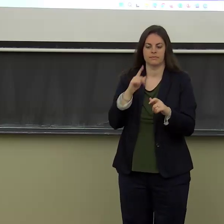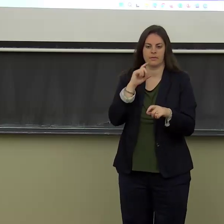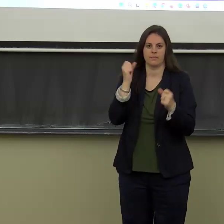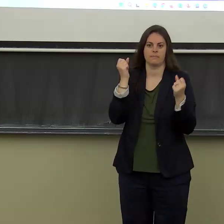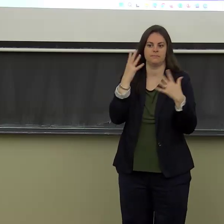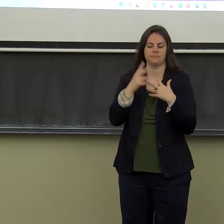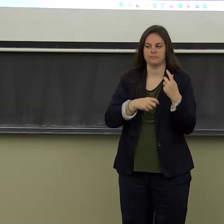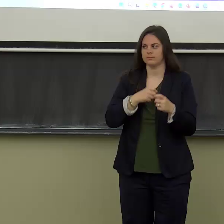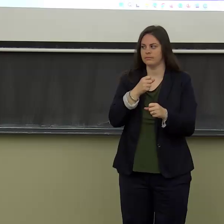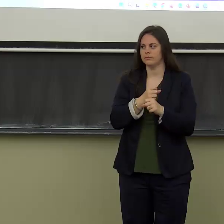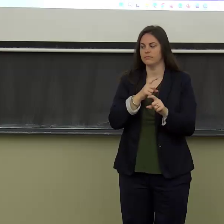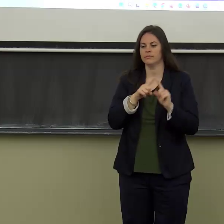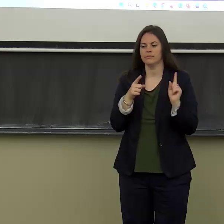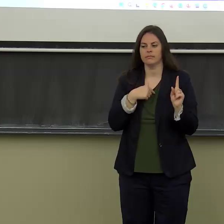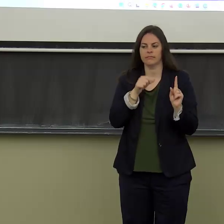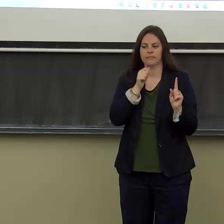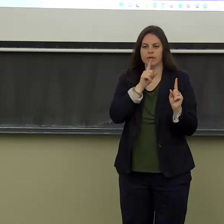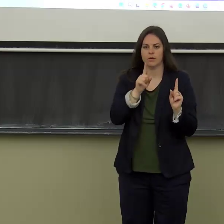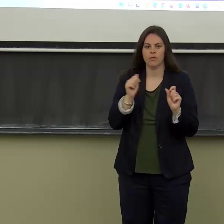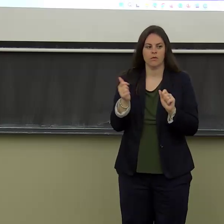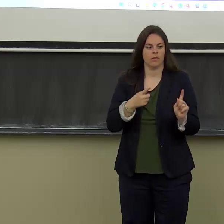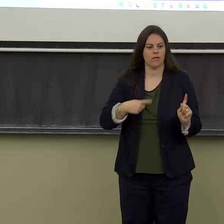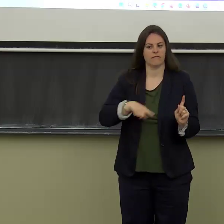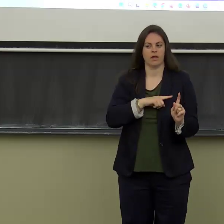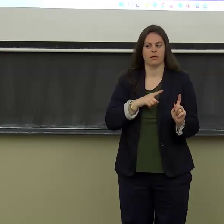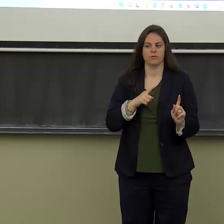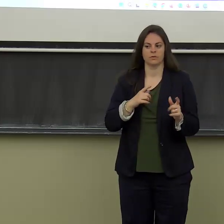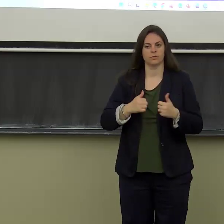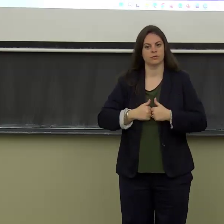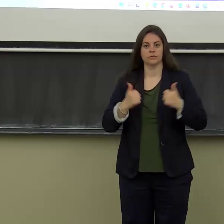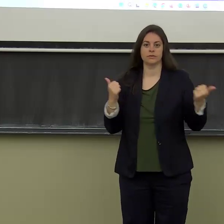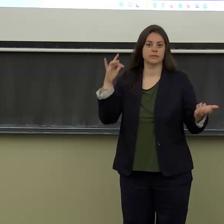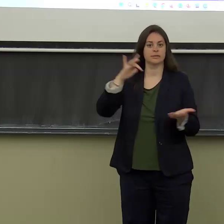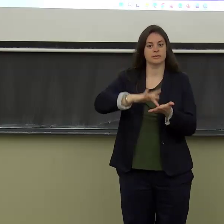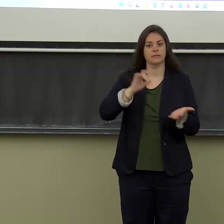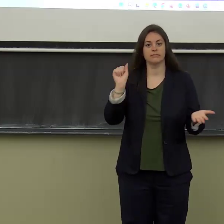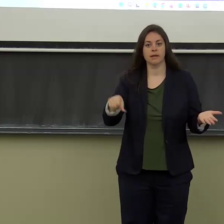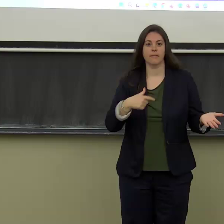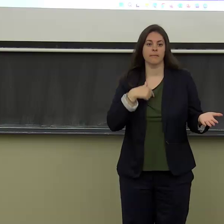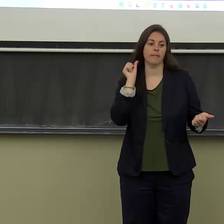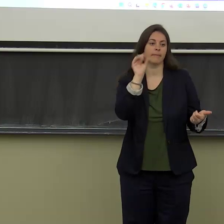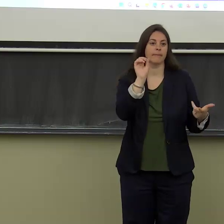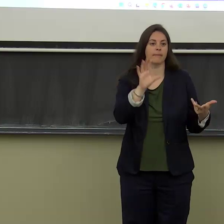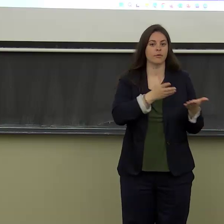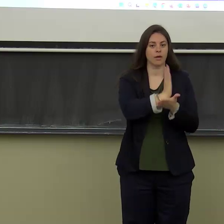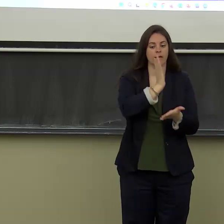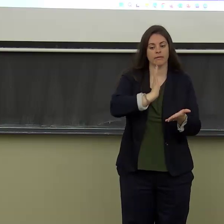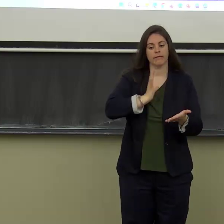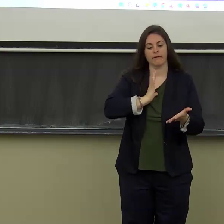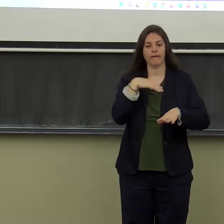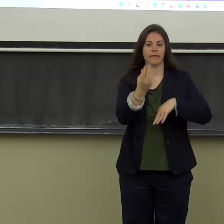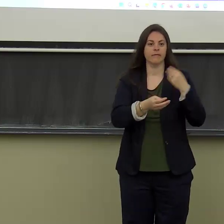And I'm not sure that all of us who so freely click on, yep, I'm giving you all those, right? I'm giving you all that